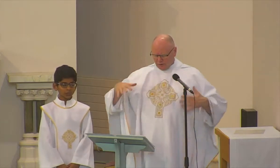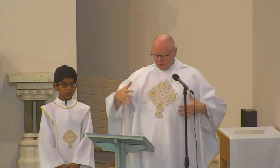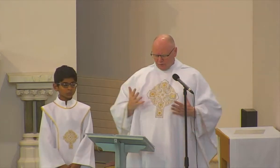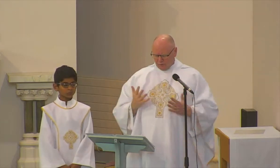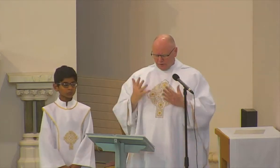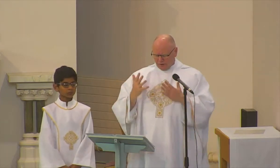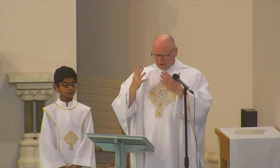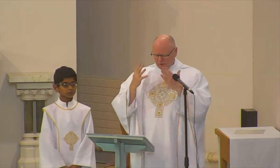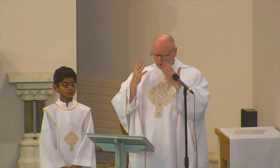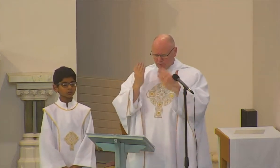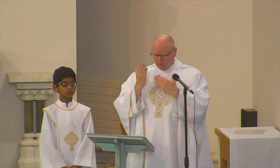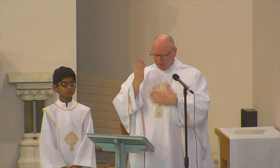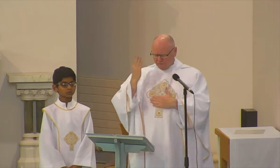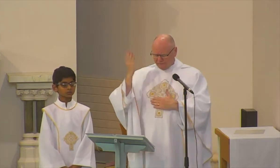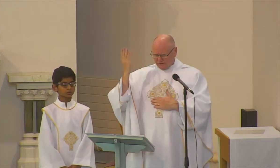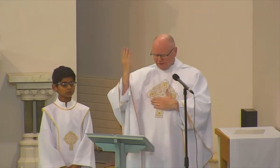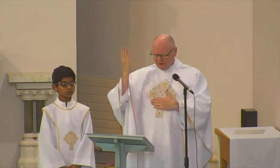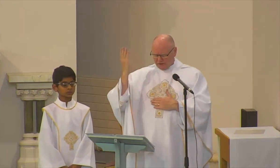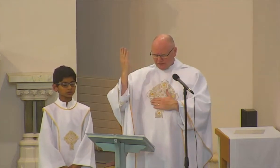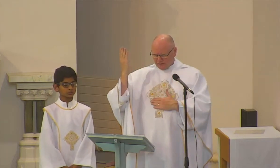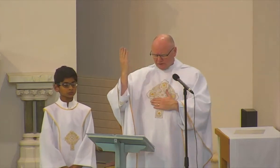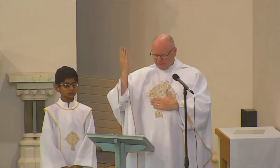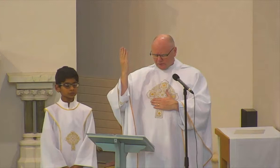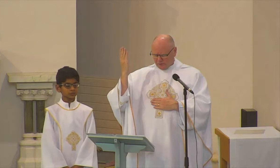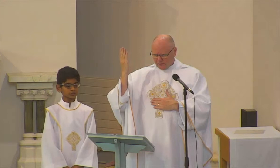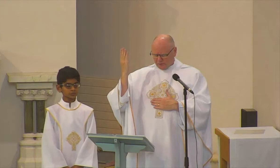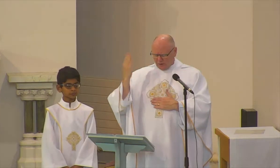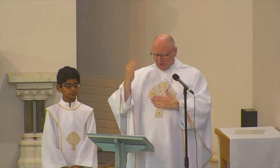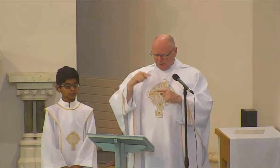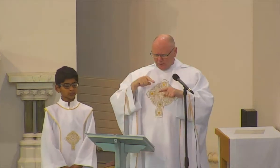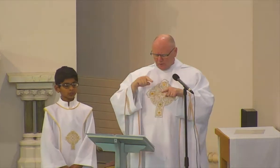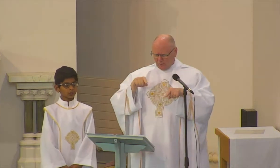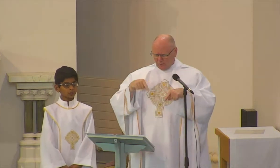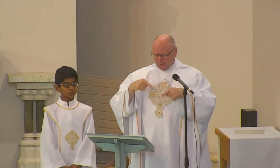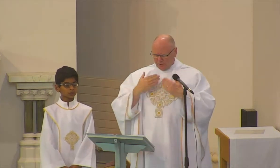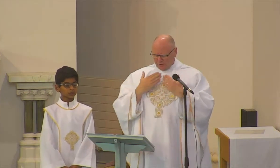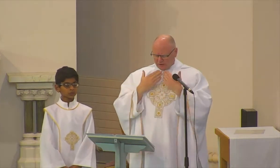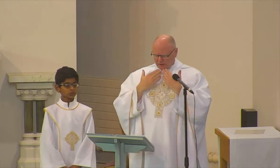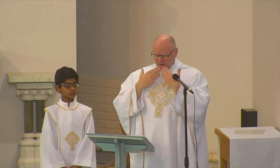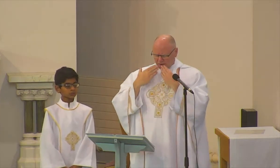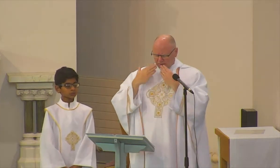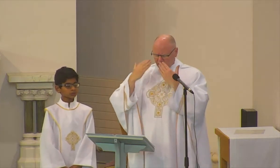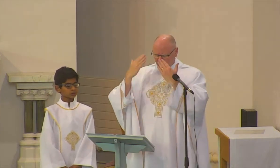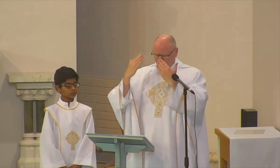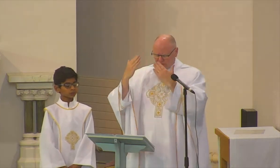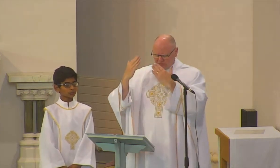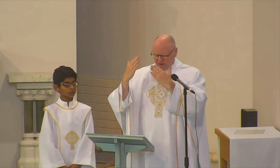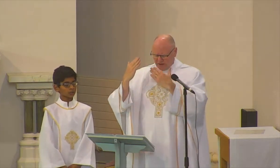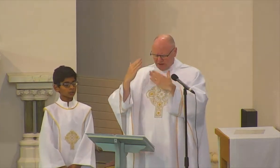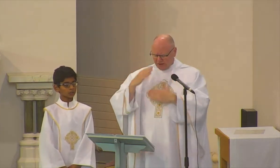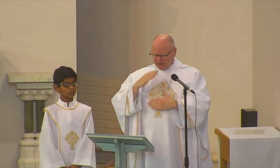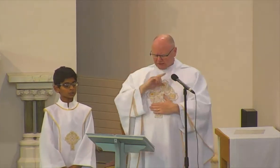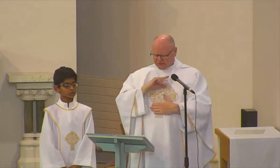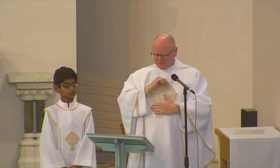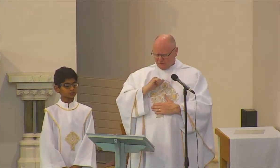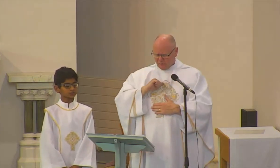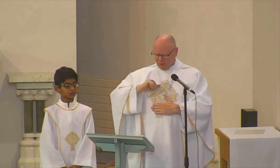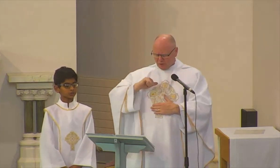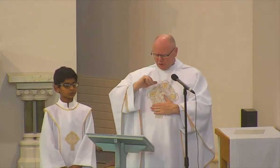we glorify you, we give you thanks for